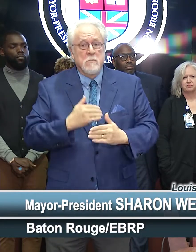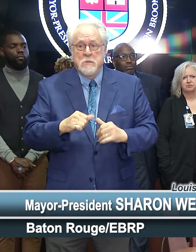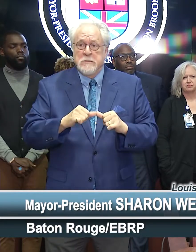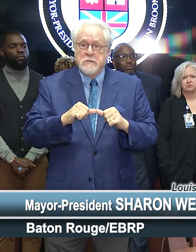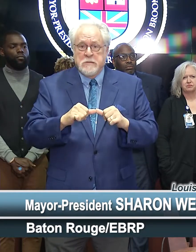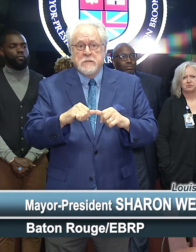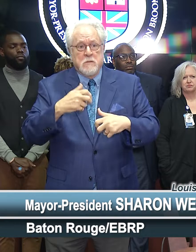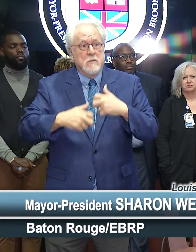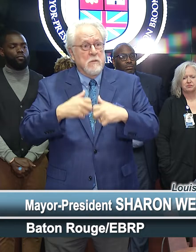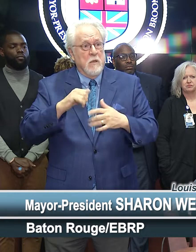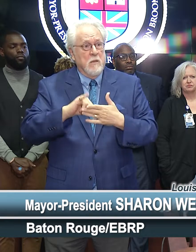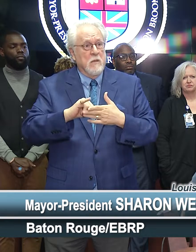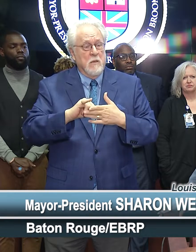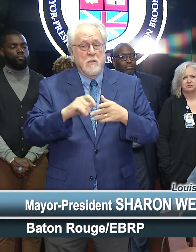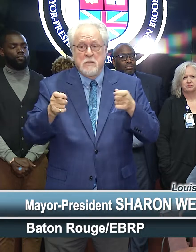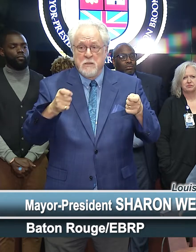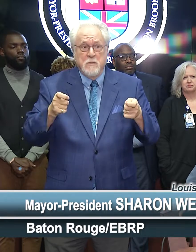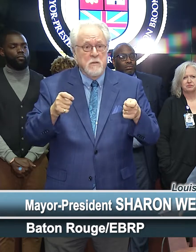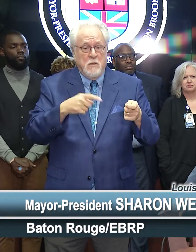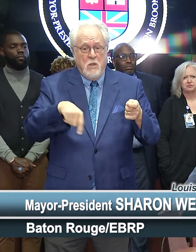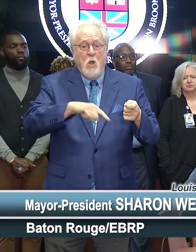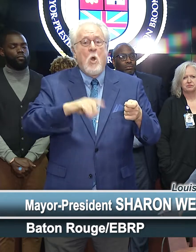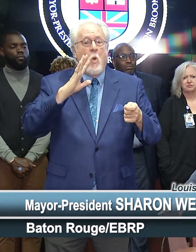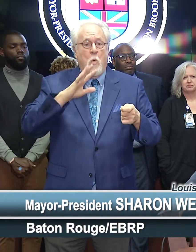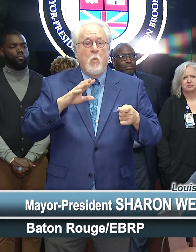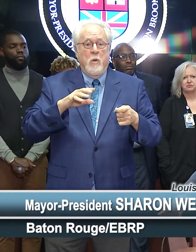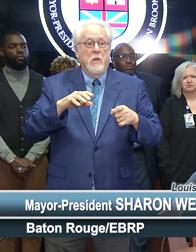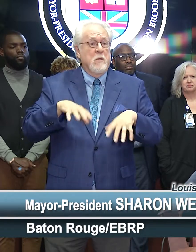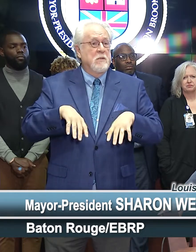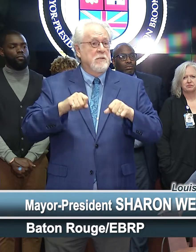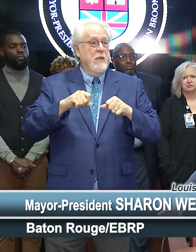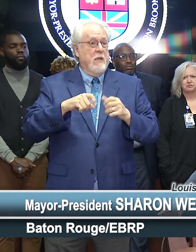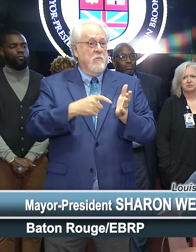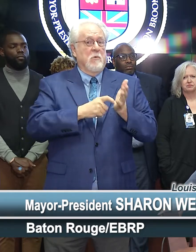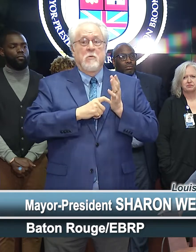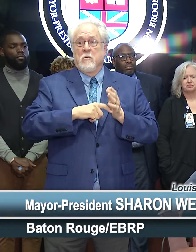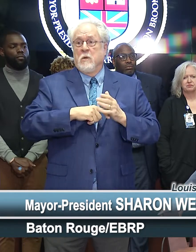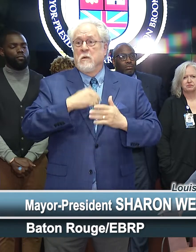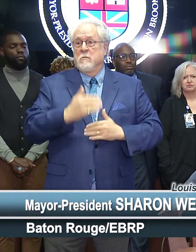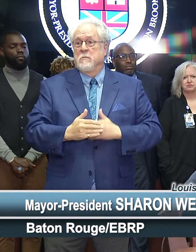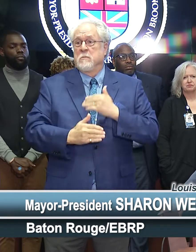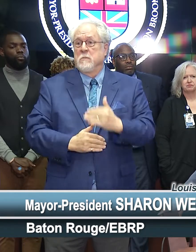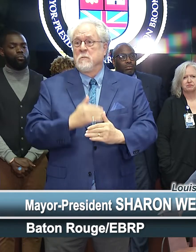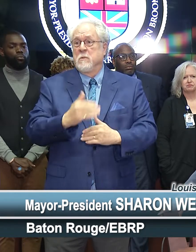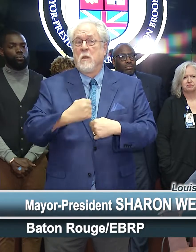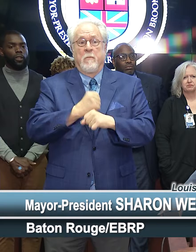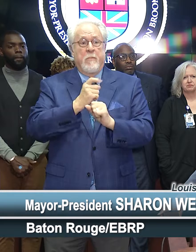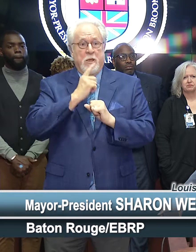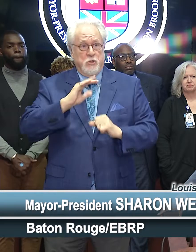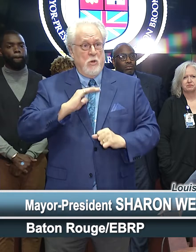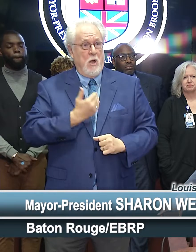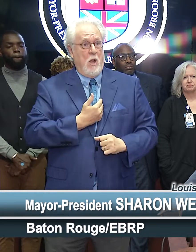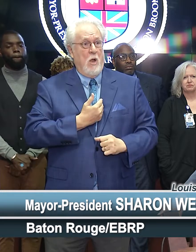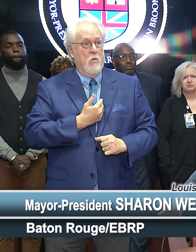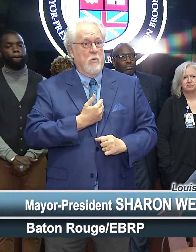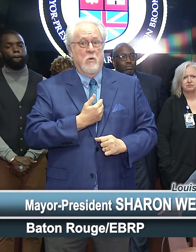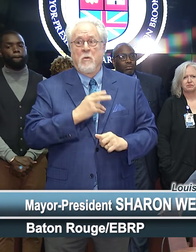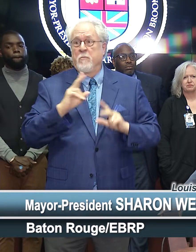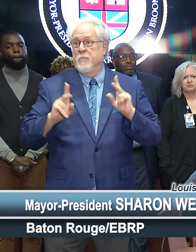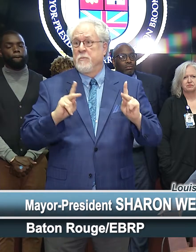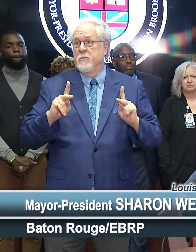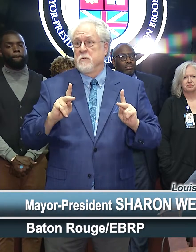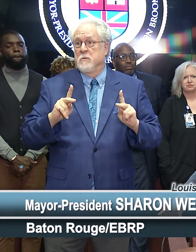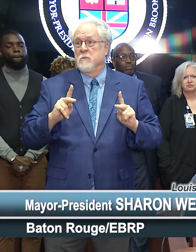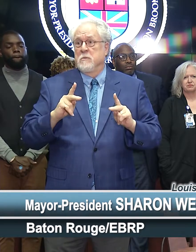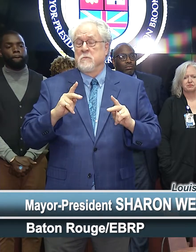this issue of the coronavirus, we will take the necessary steps to make sure that our citizens